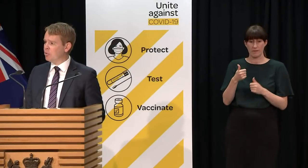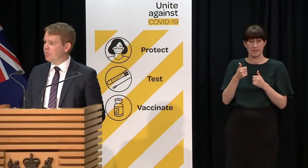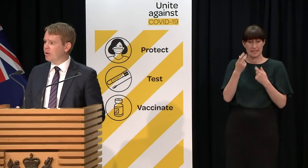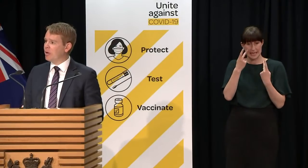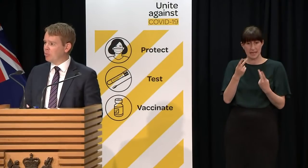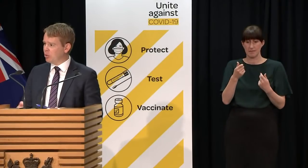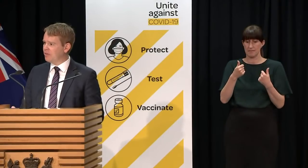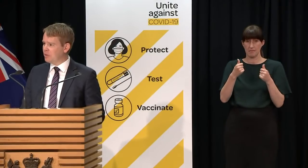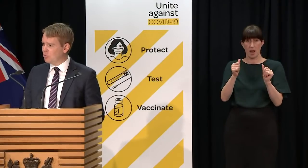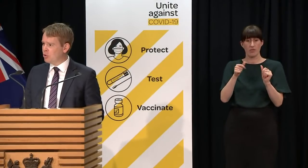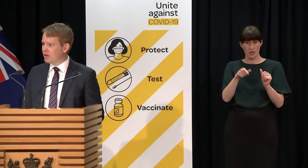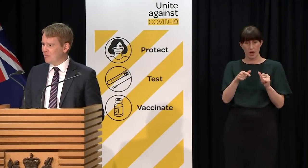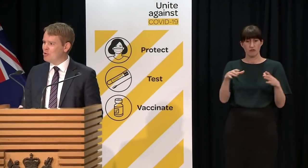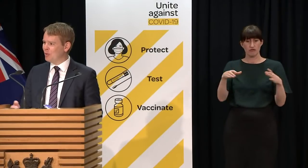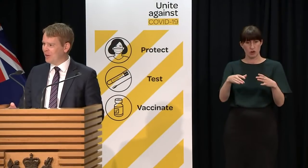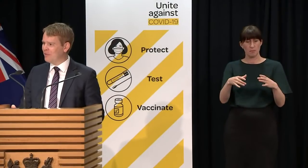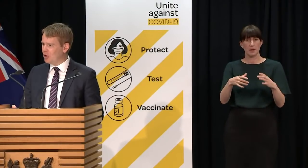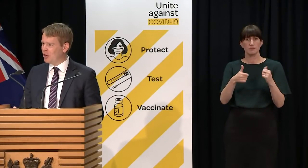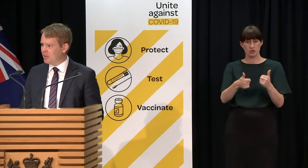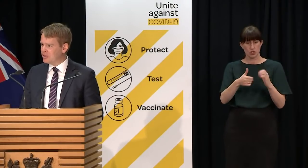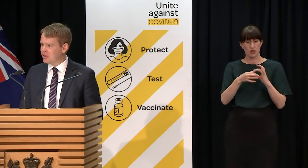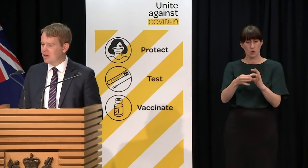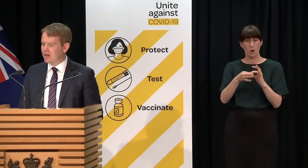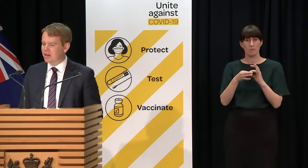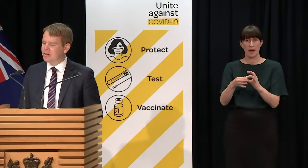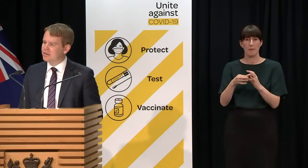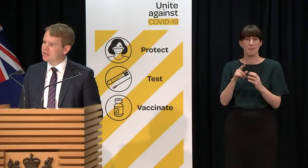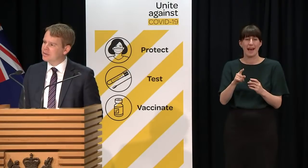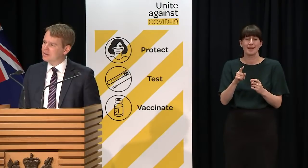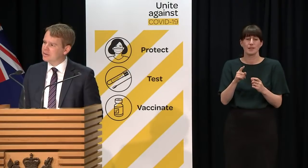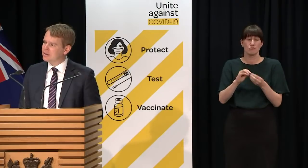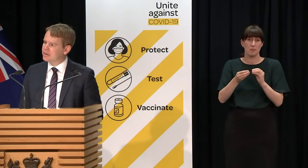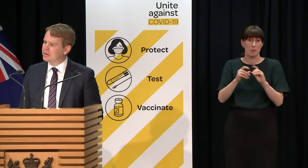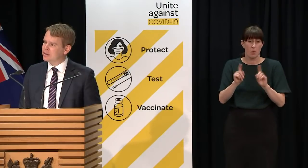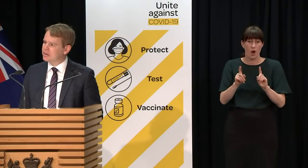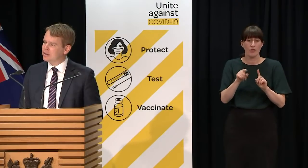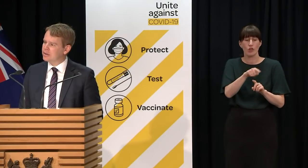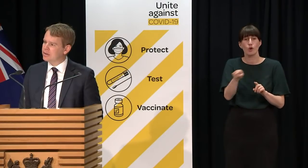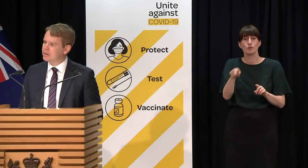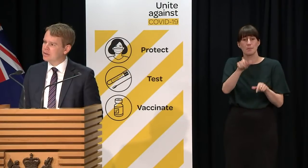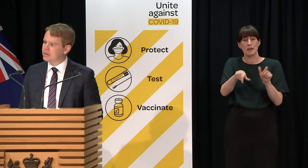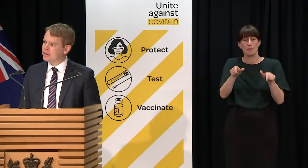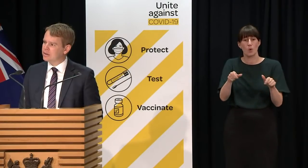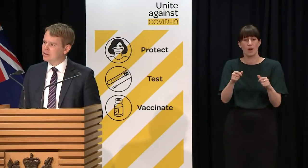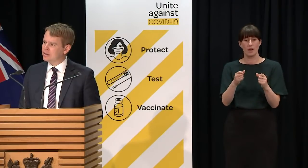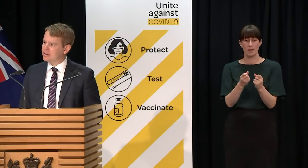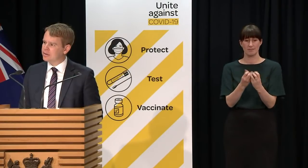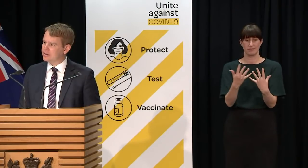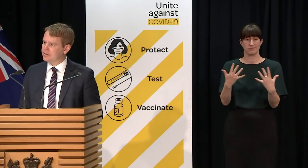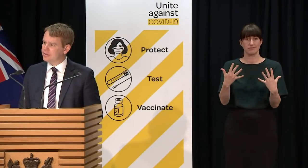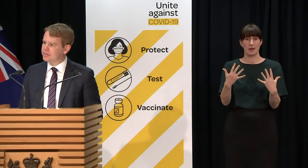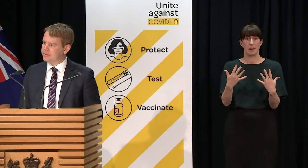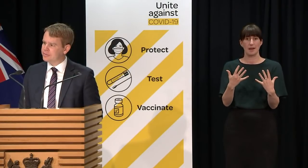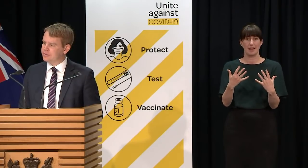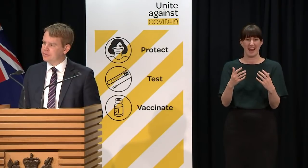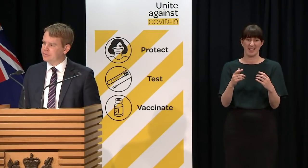groups of people. People live in more communal environments. You've also talked about bubble breaches, right? Is it within these environments, these